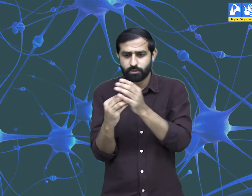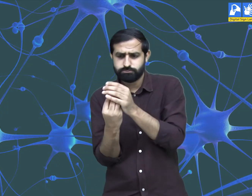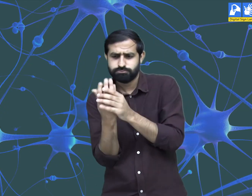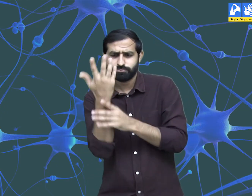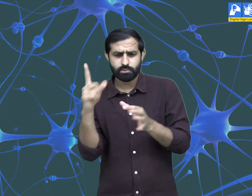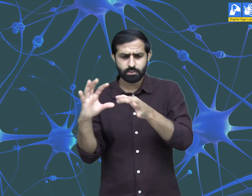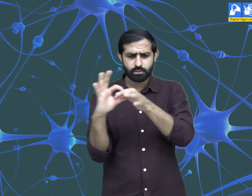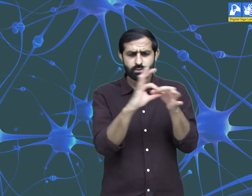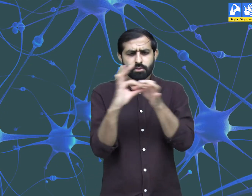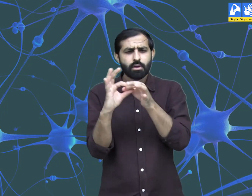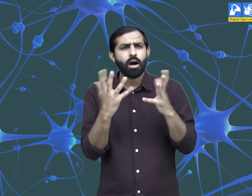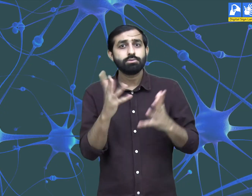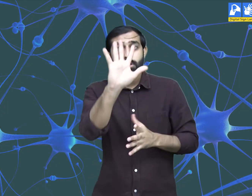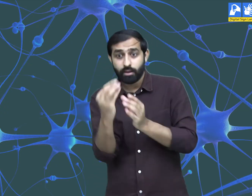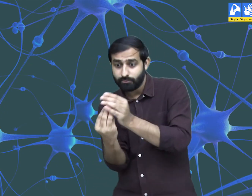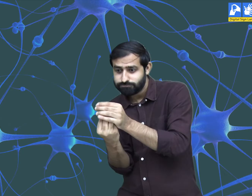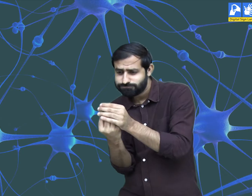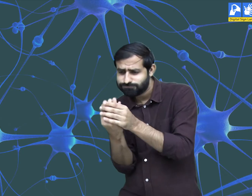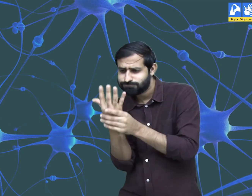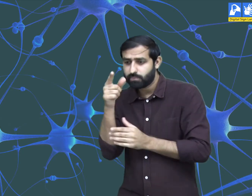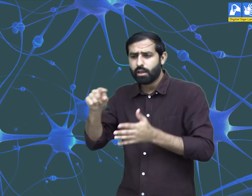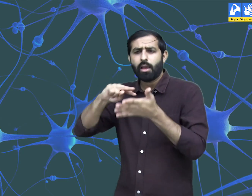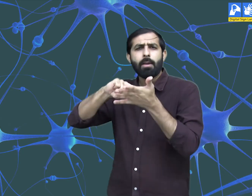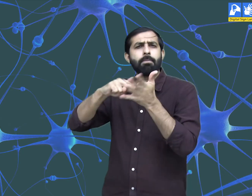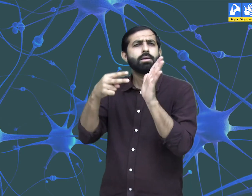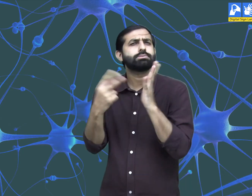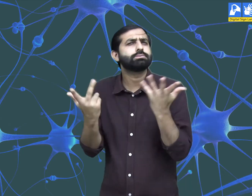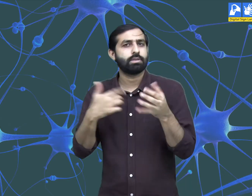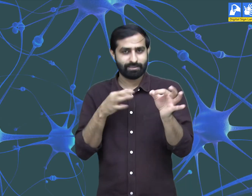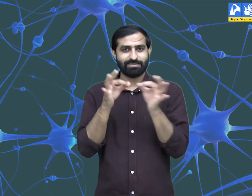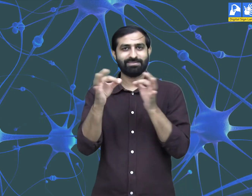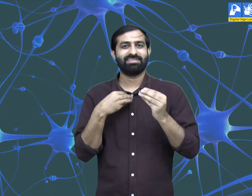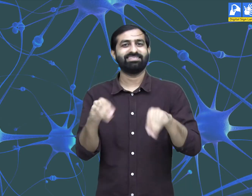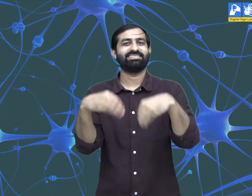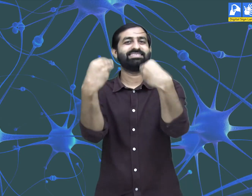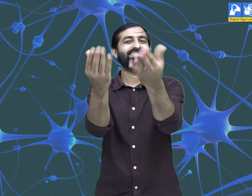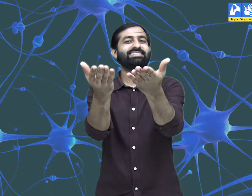Some movements are as a result of growth. Let me tell you.